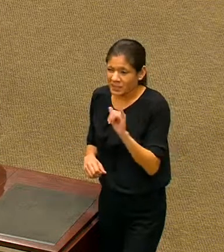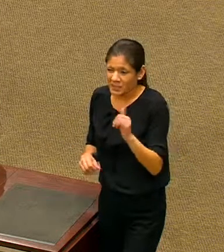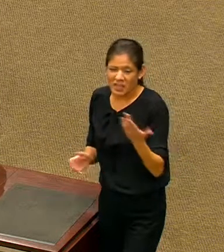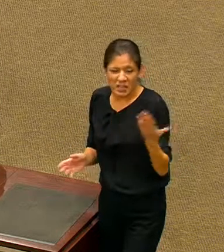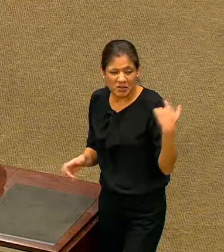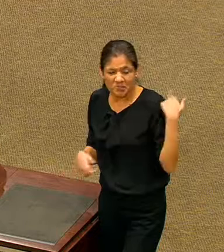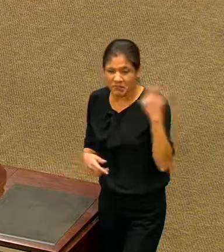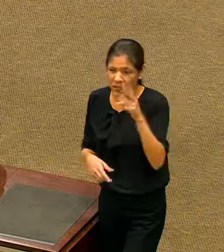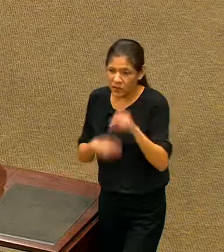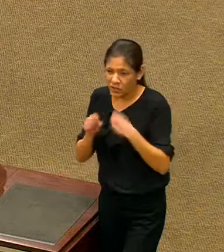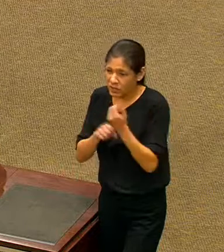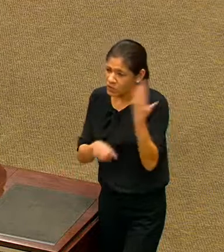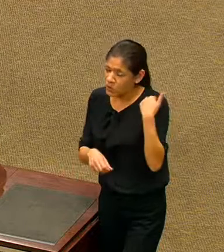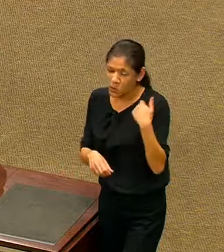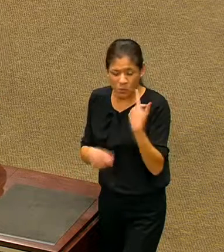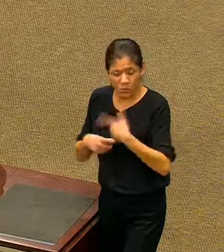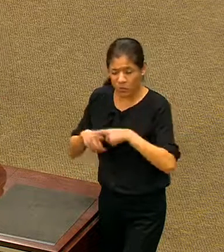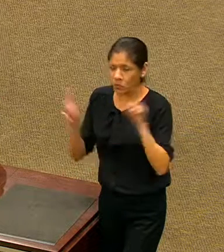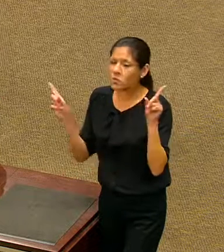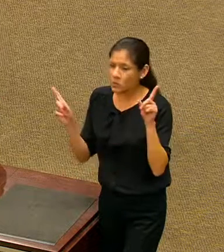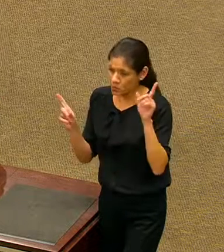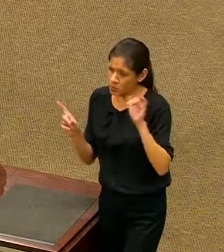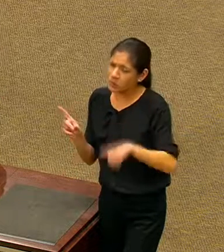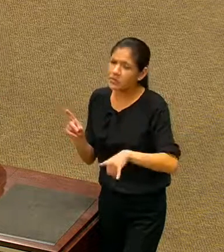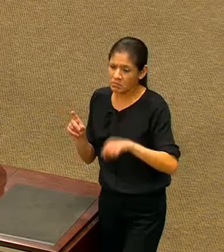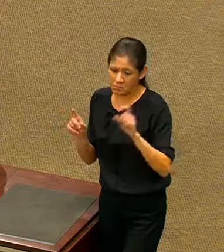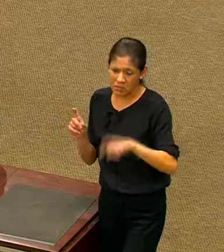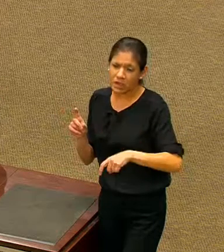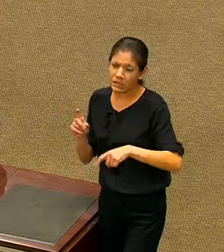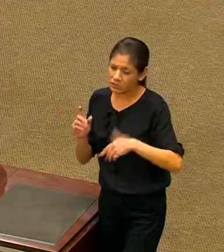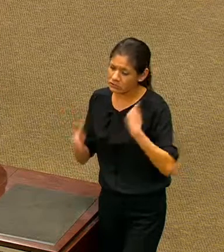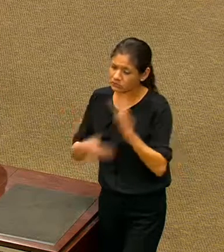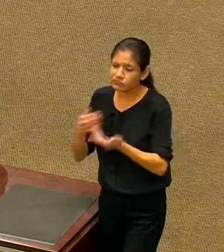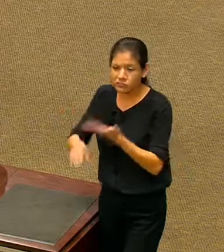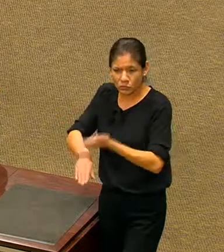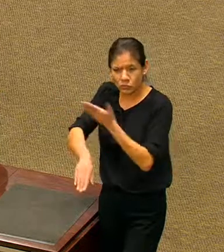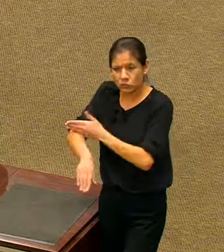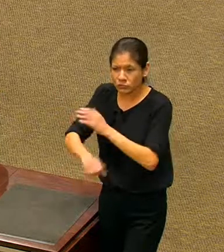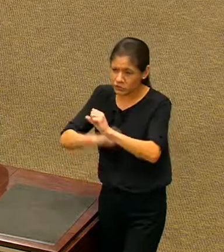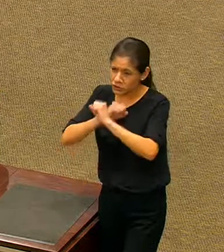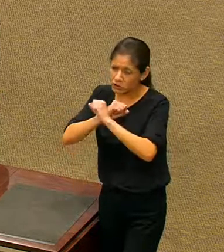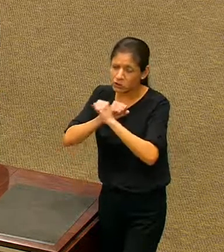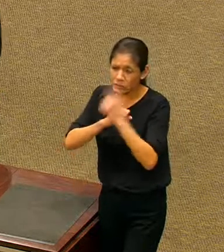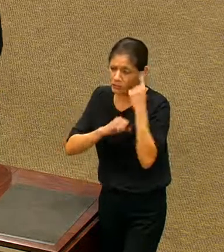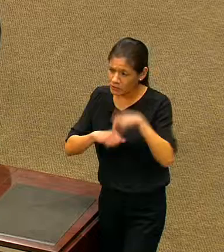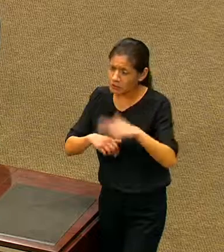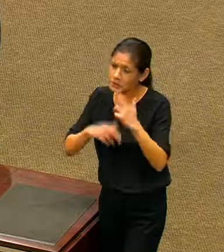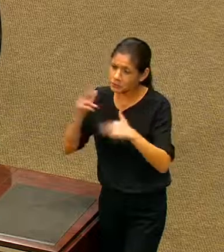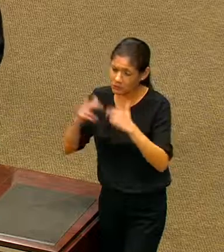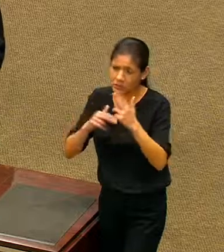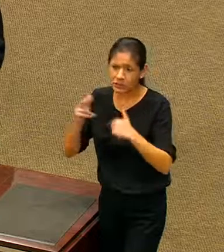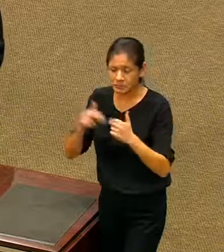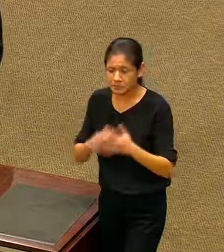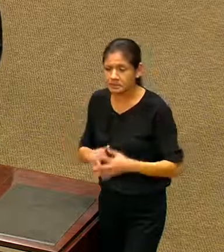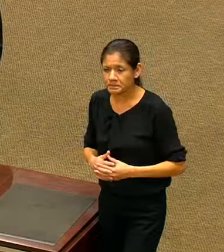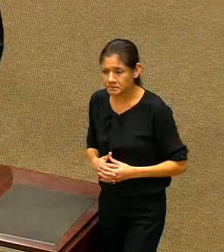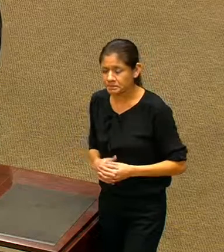we lived in 30 years ago, and we have to take some measures to improve security for this facility.